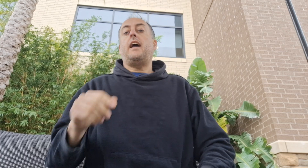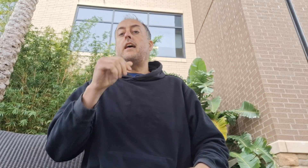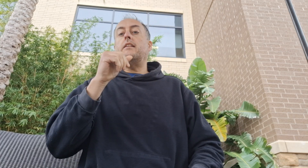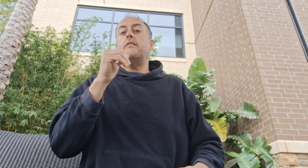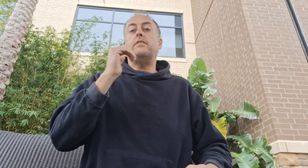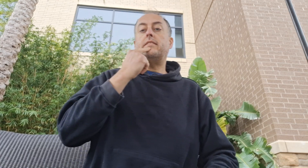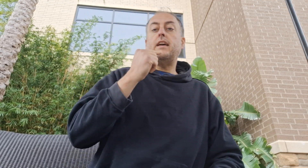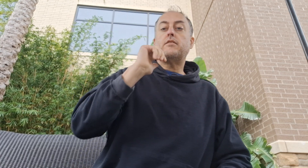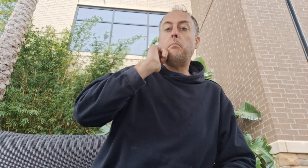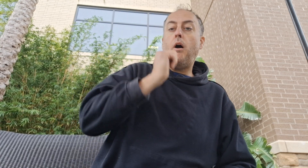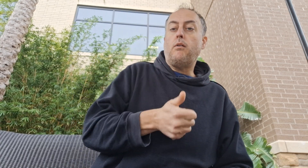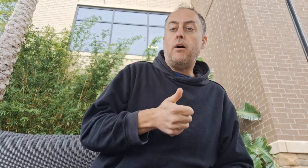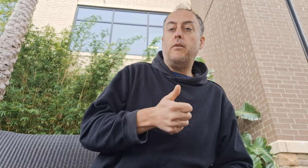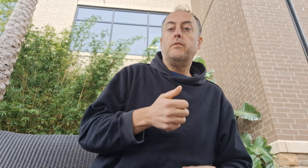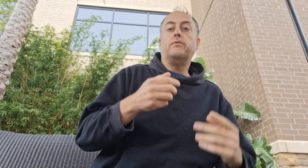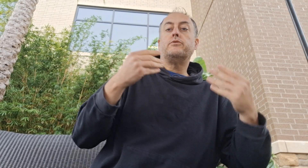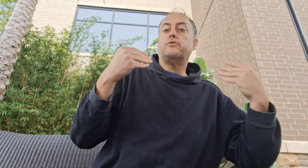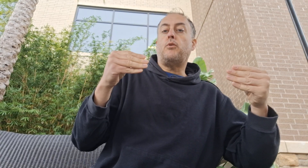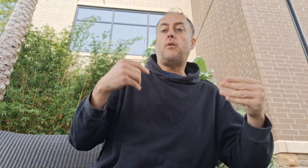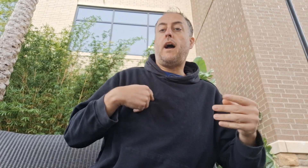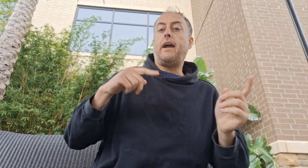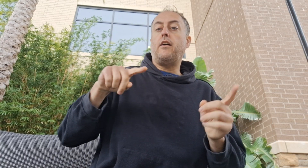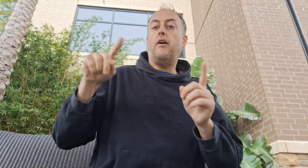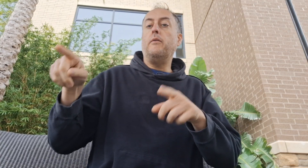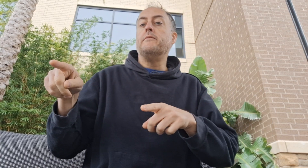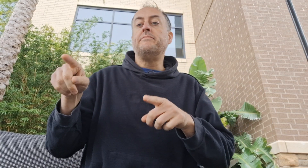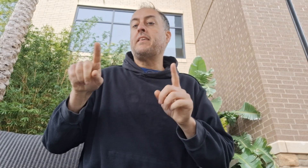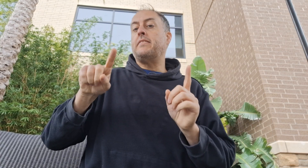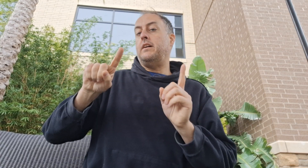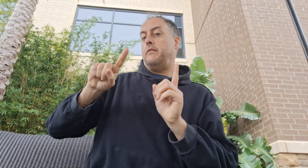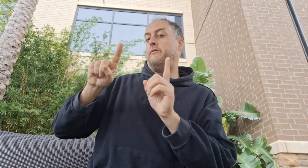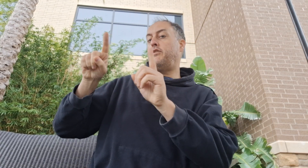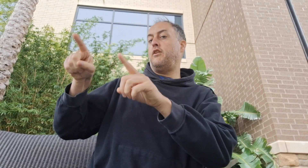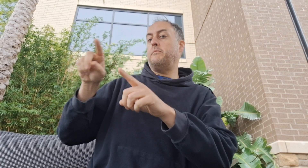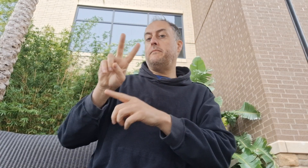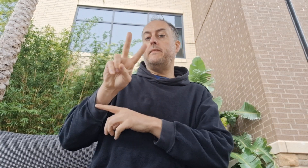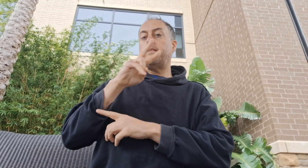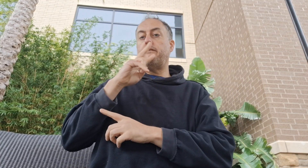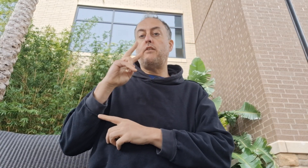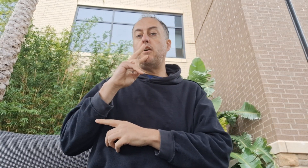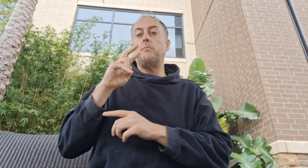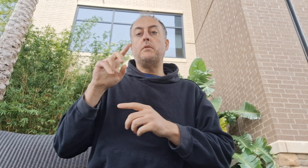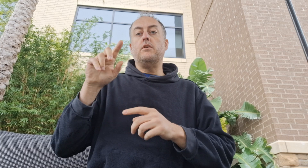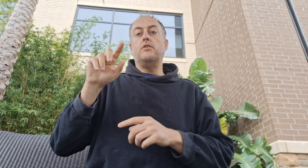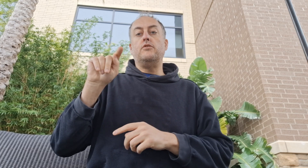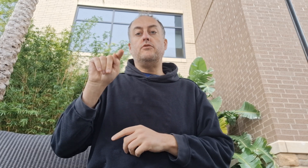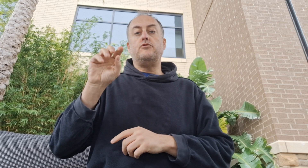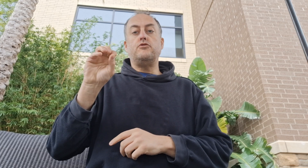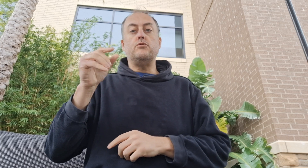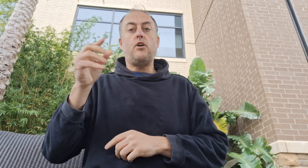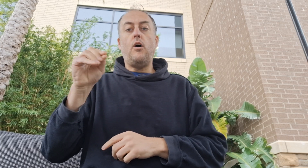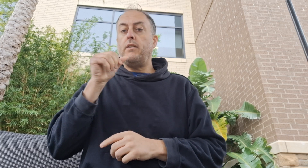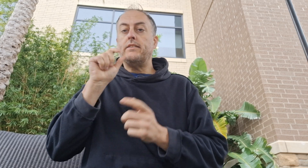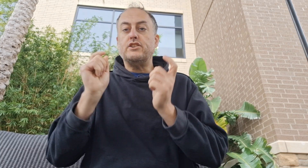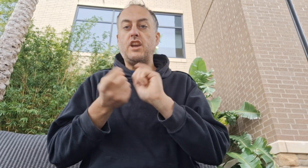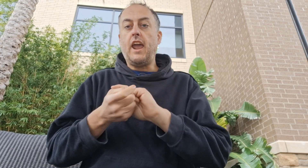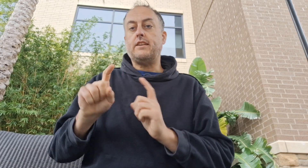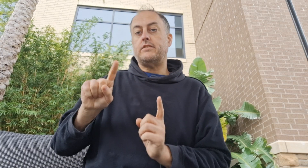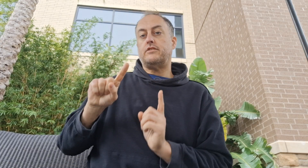And if you say tomorrow, store I go, the verb to go doesn't change. It's to